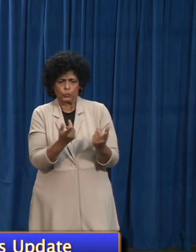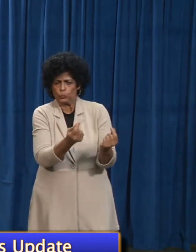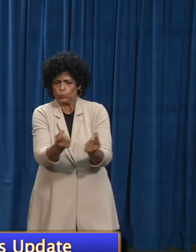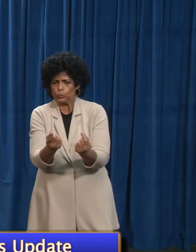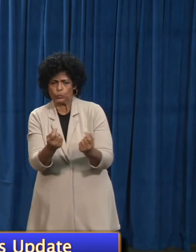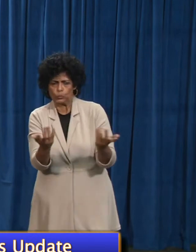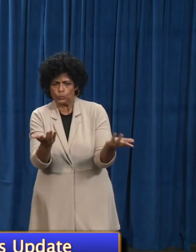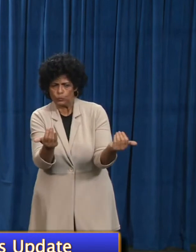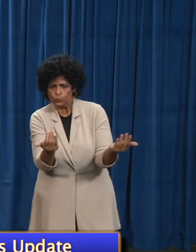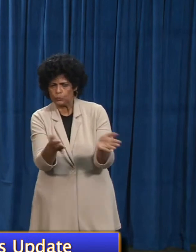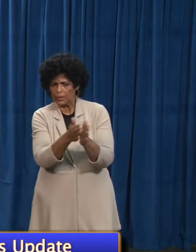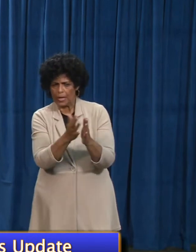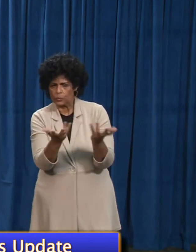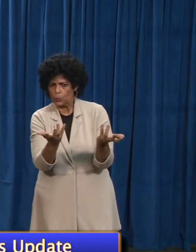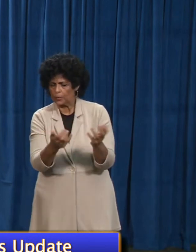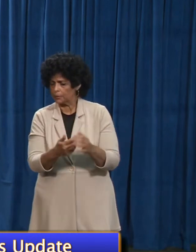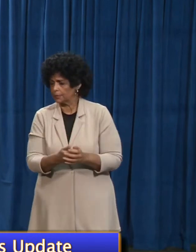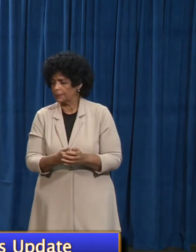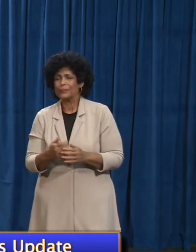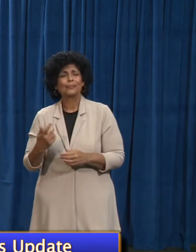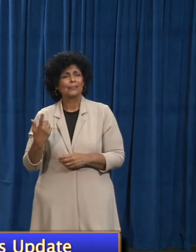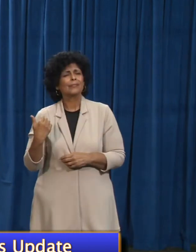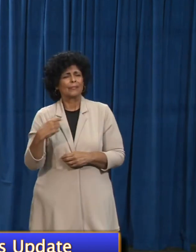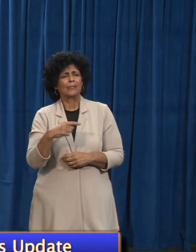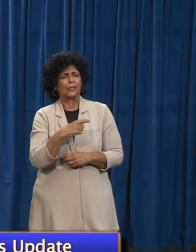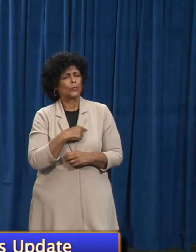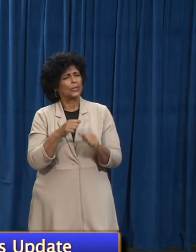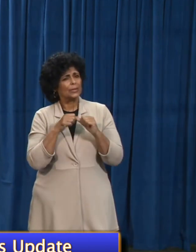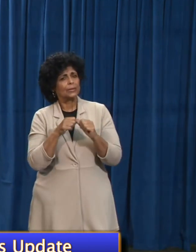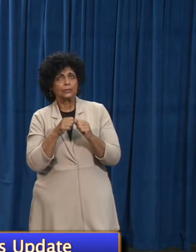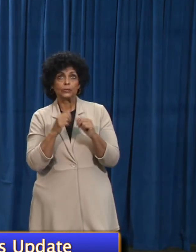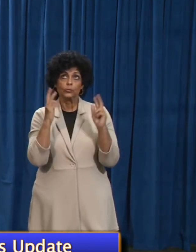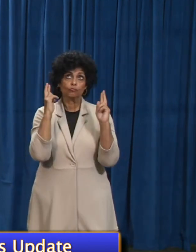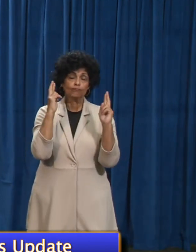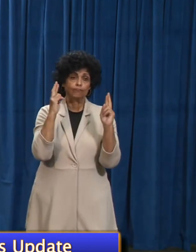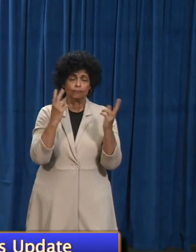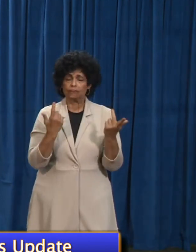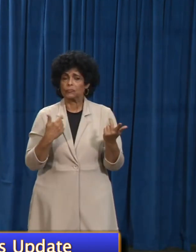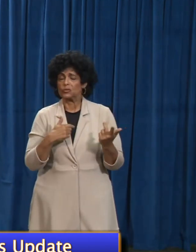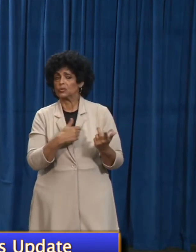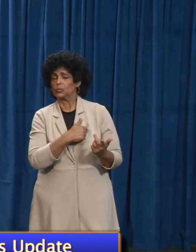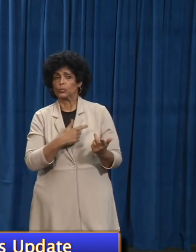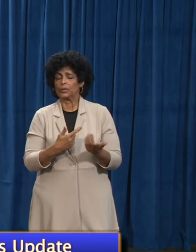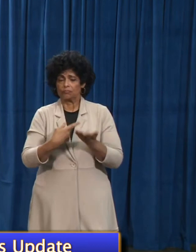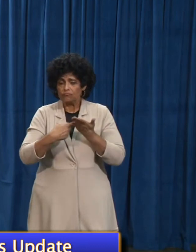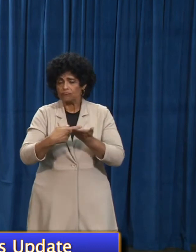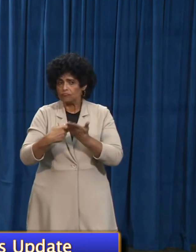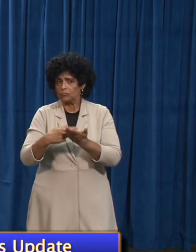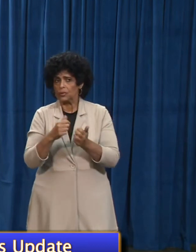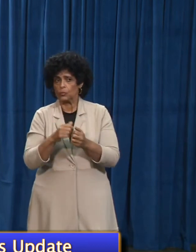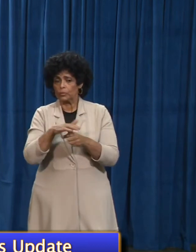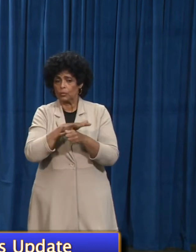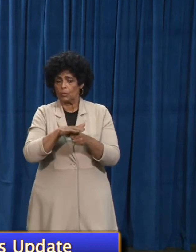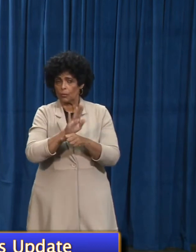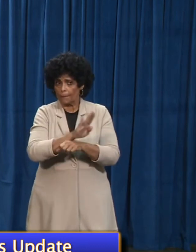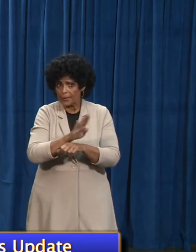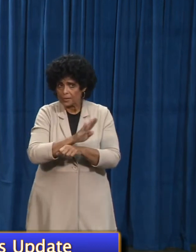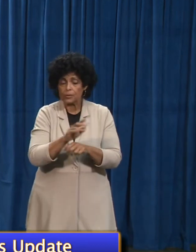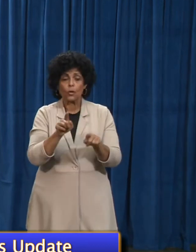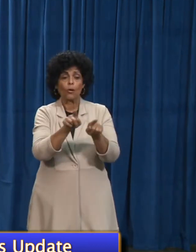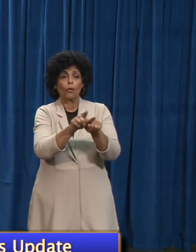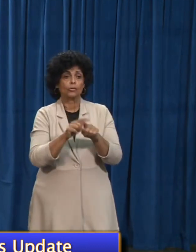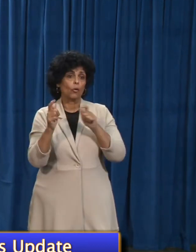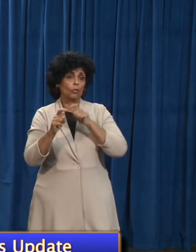know, we remain hopeful. We have had conversations with numerous local businesses as well as our large theme